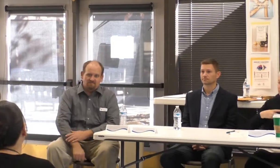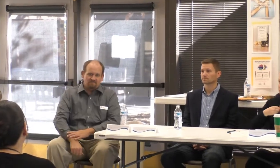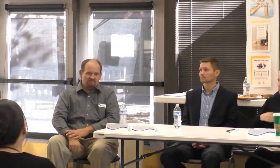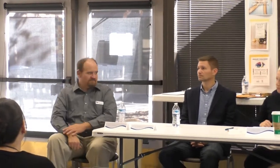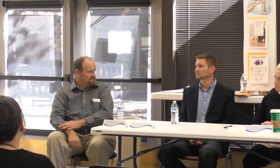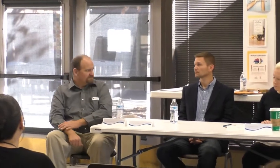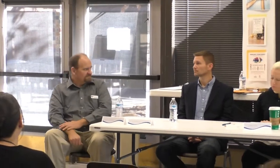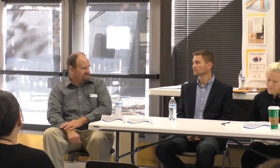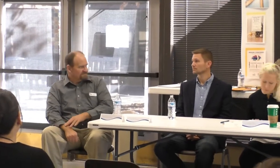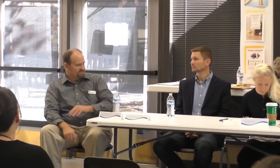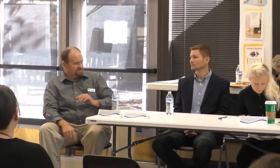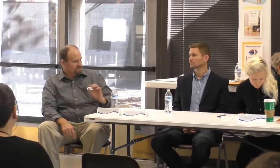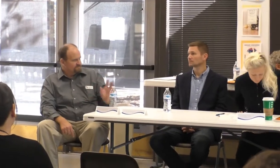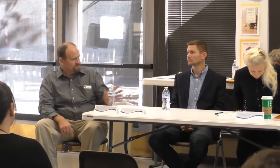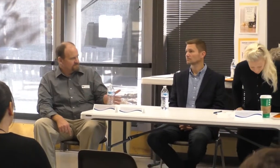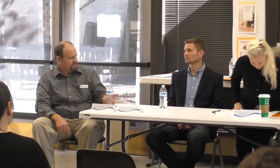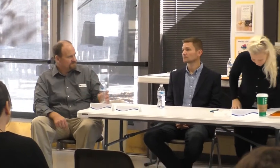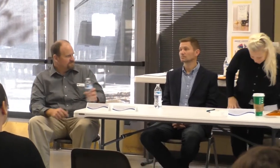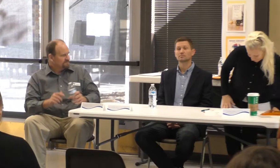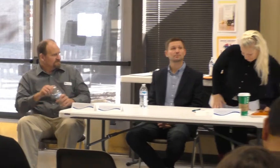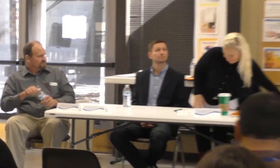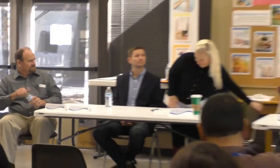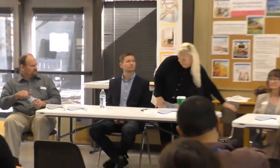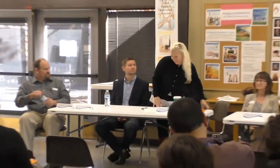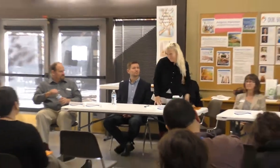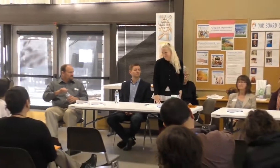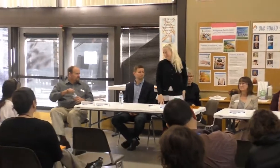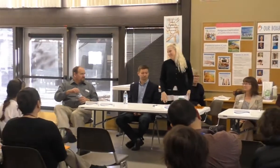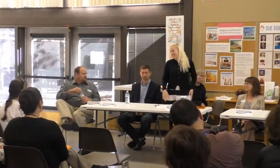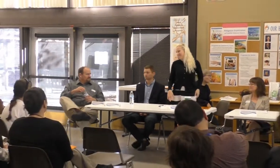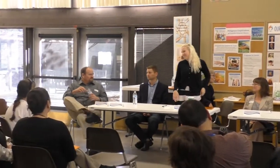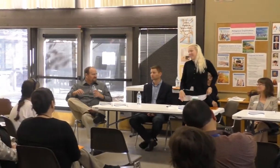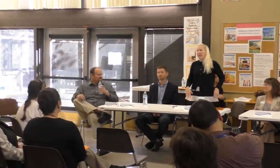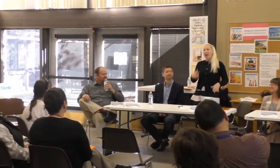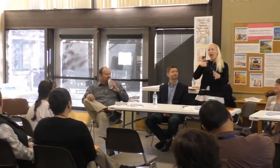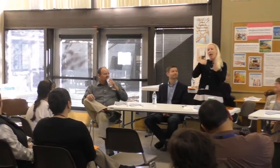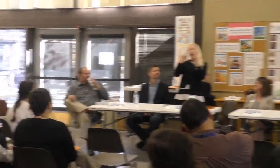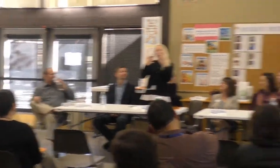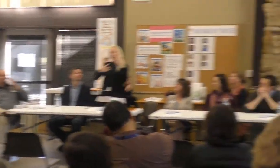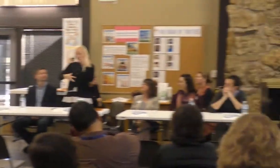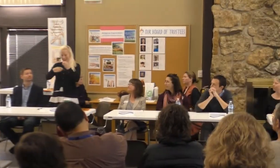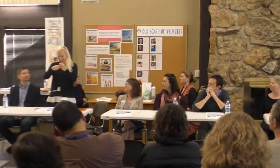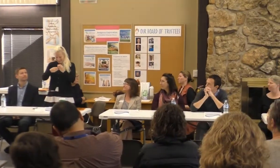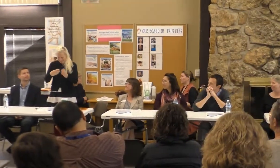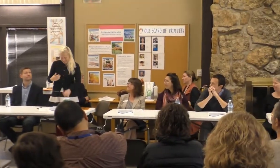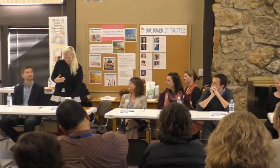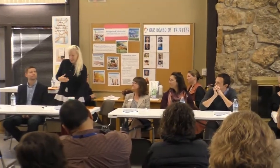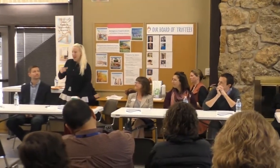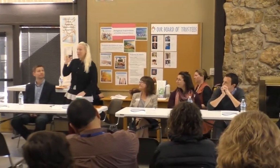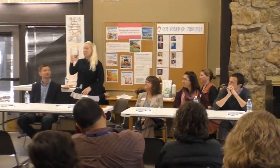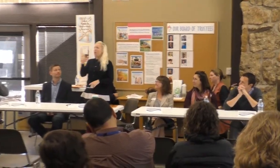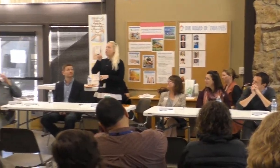the wait to have a live interpreter. Thank you, Candace.